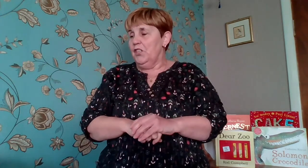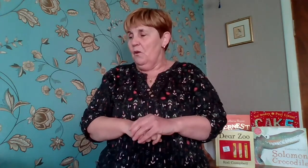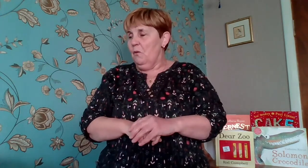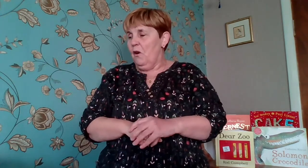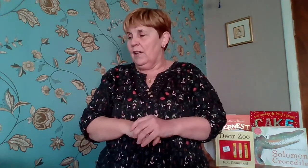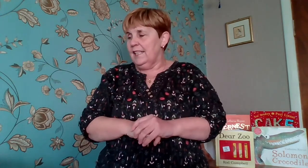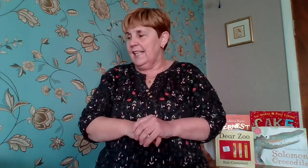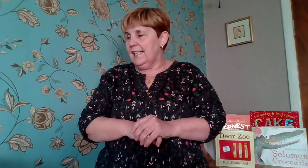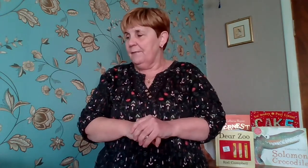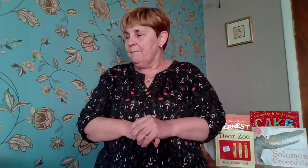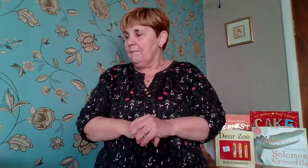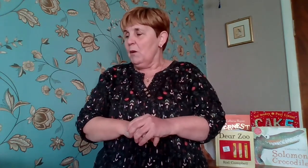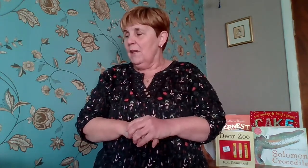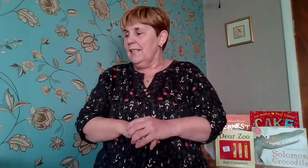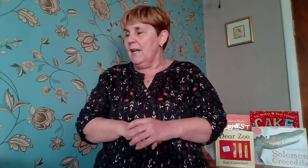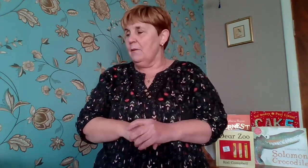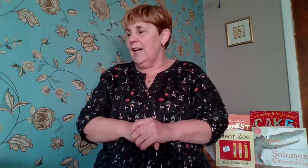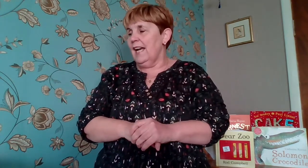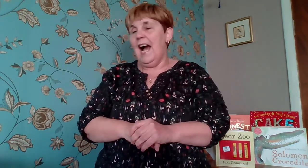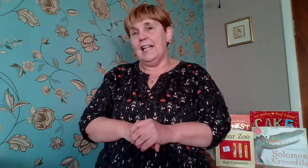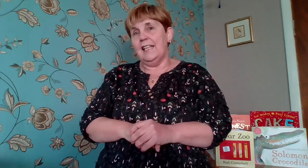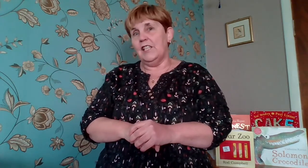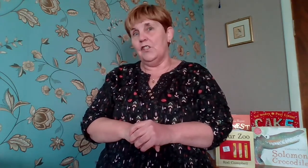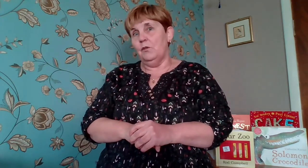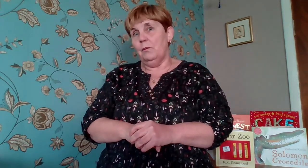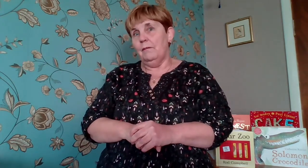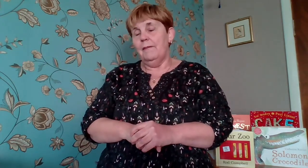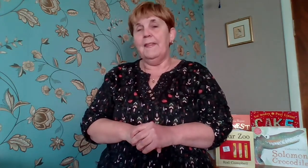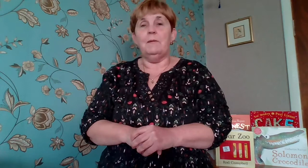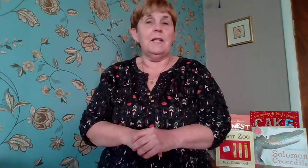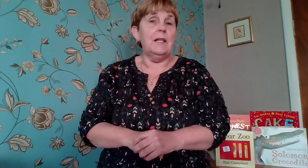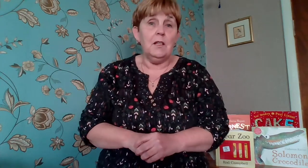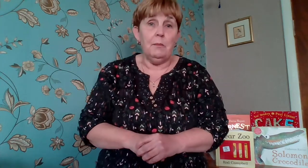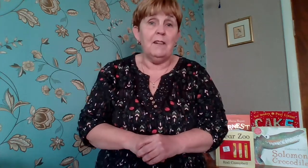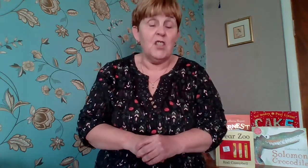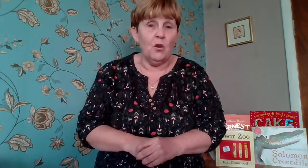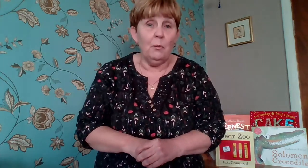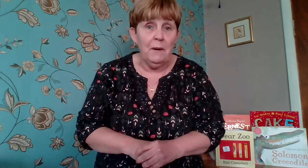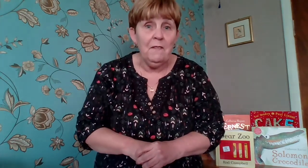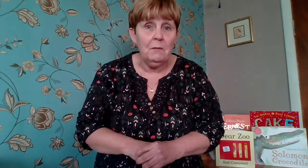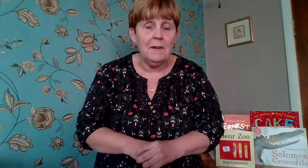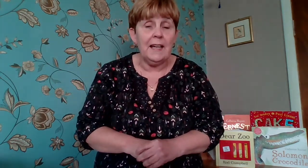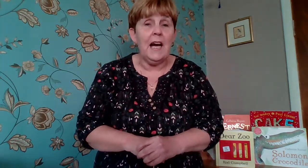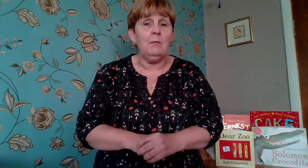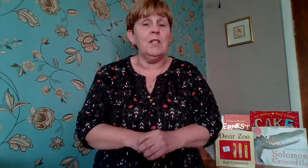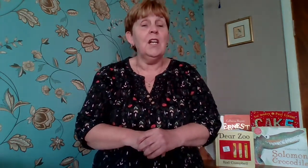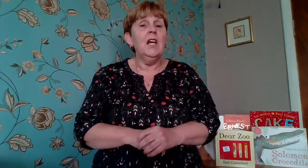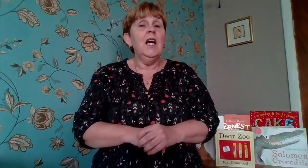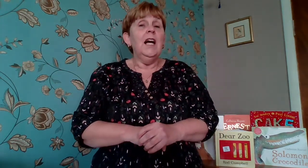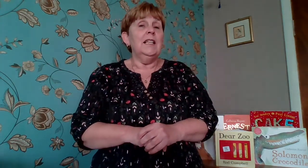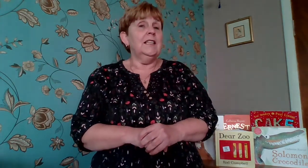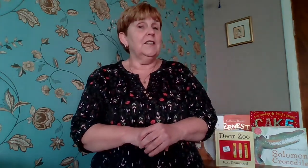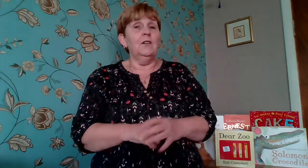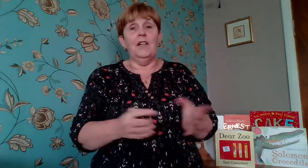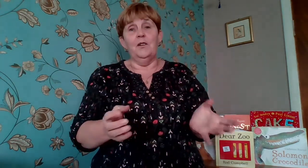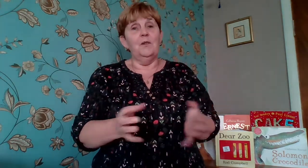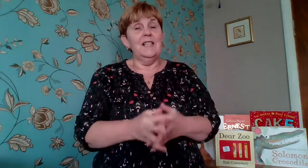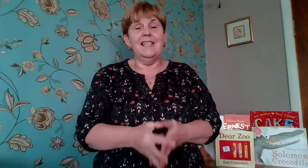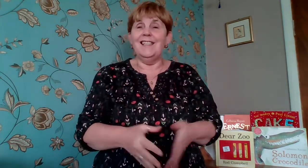know what, he said, one time when I had this soup, there was a little bit of salt beef in with the cabbage. I says, oh, I know, he says, you